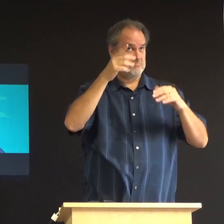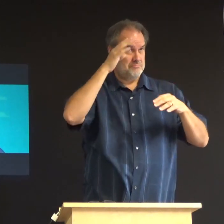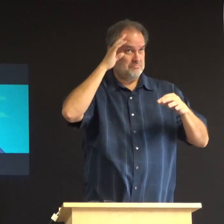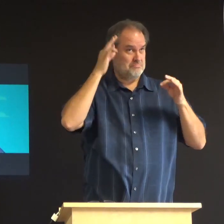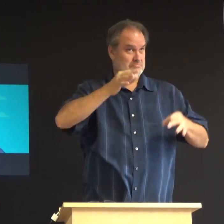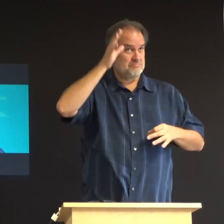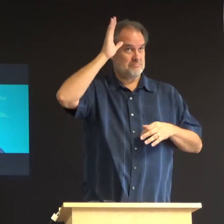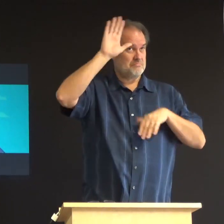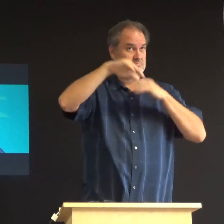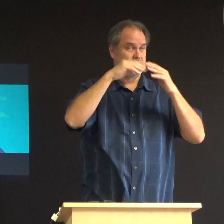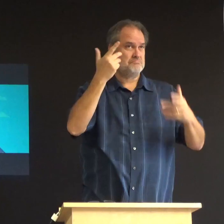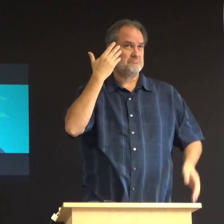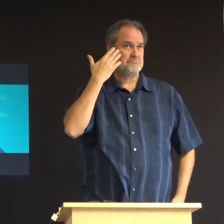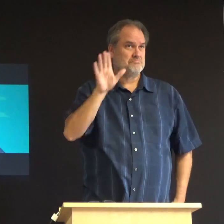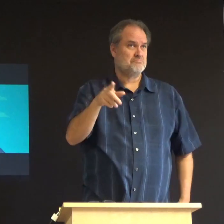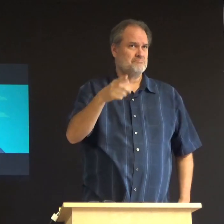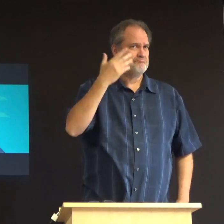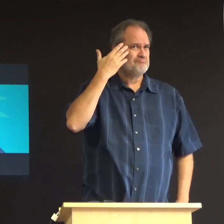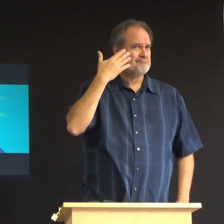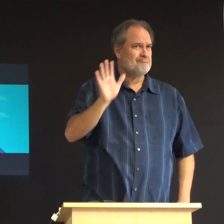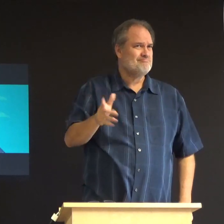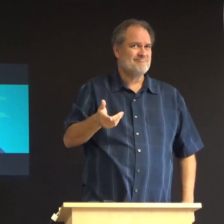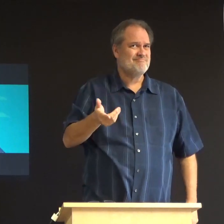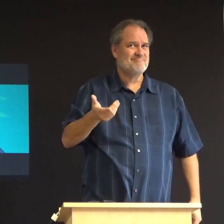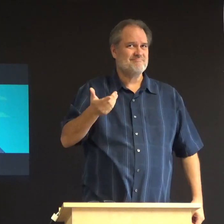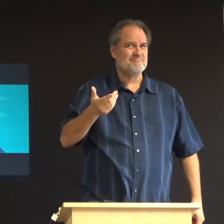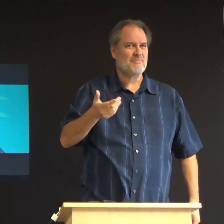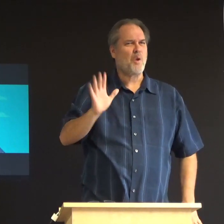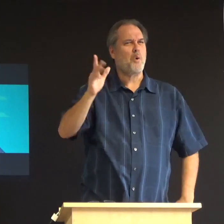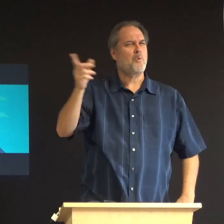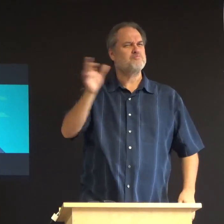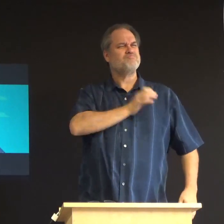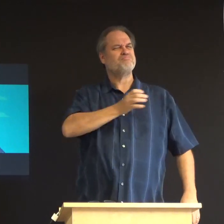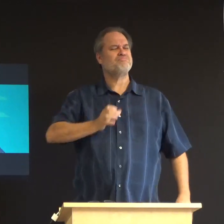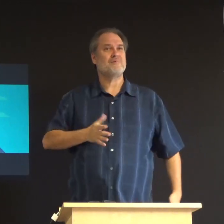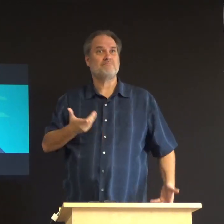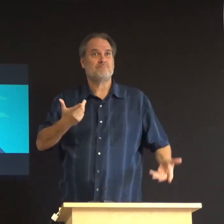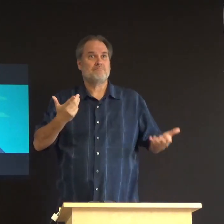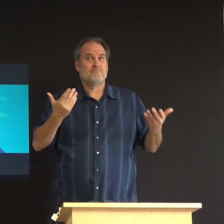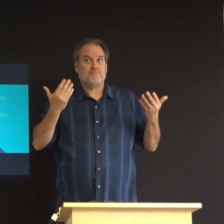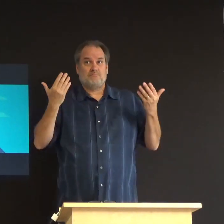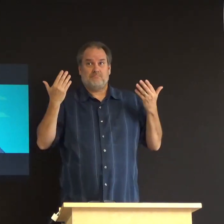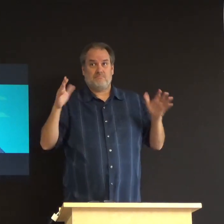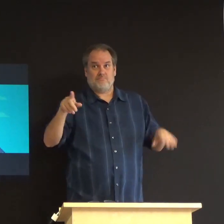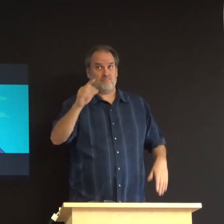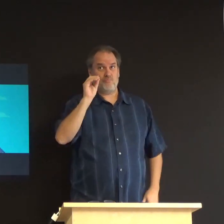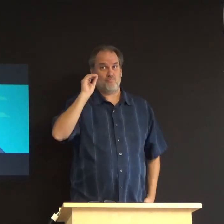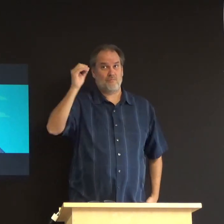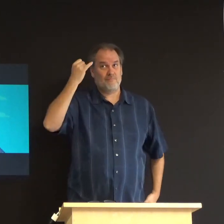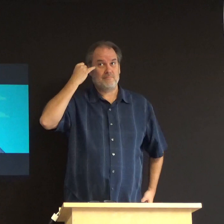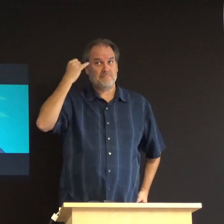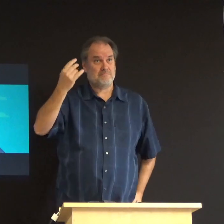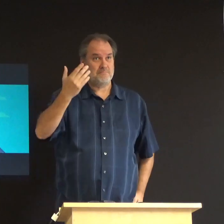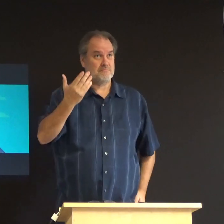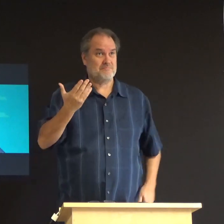Do you know your mom will actually be in heaven? Do you know your dad will actually be in heaven? Oh, but they were Christians. We don't know.